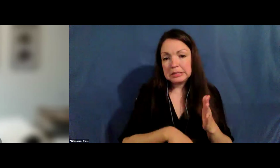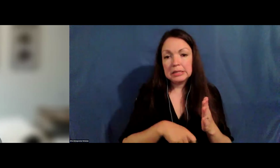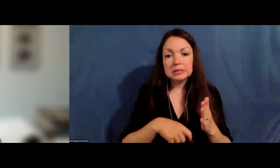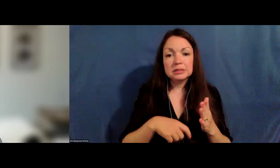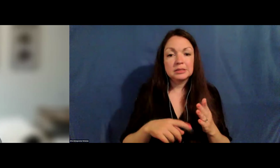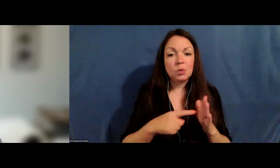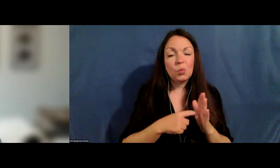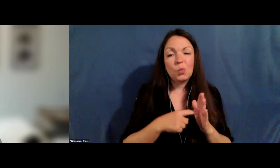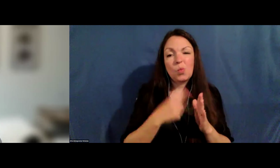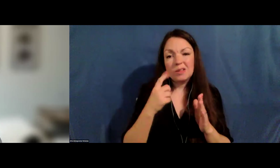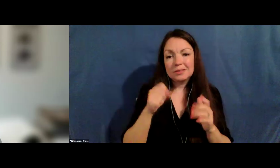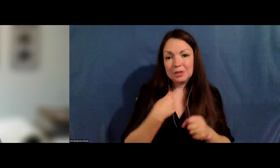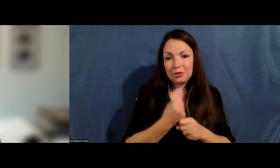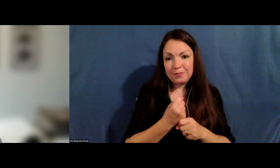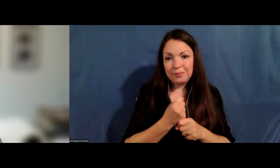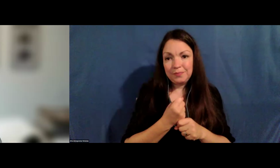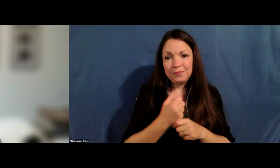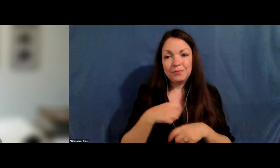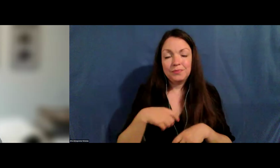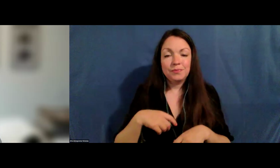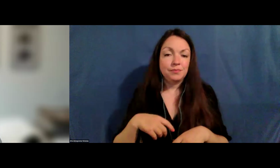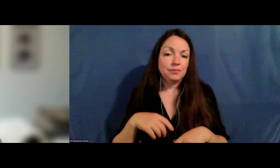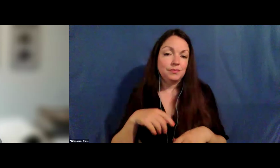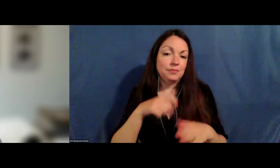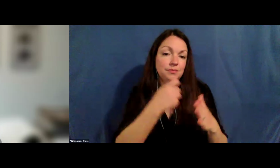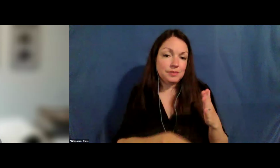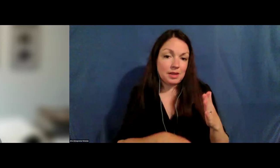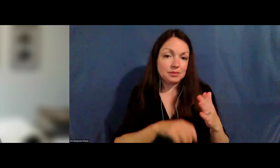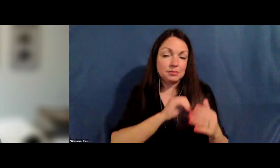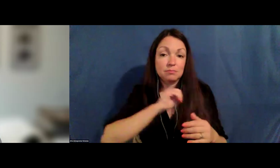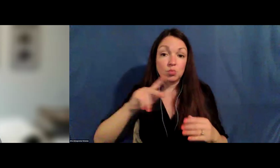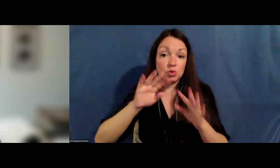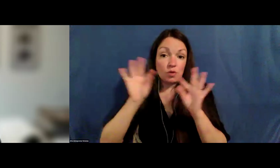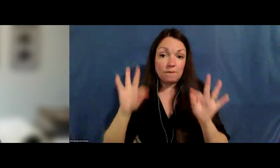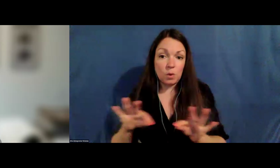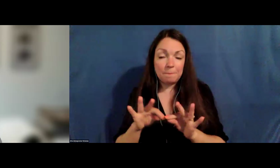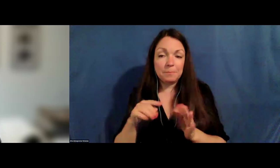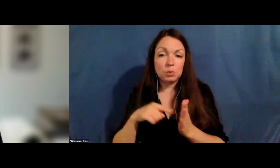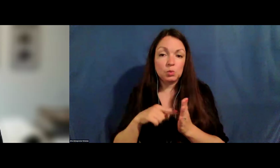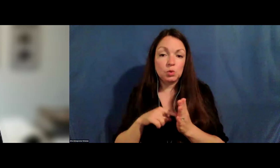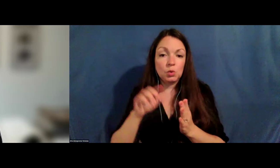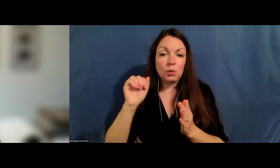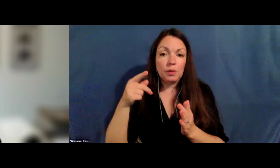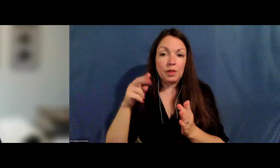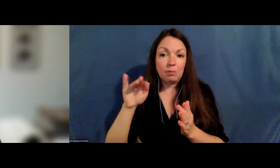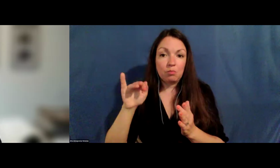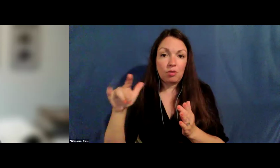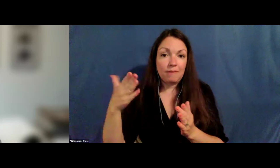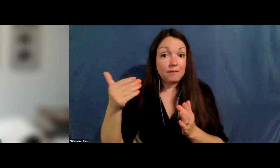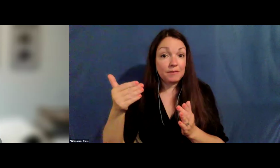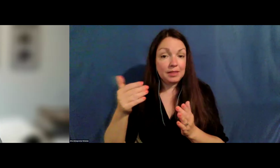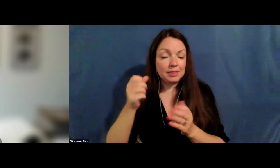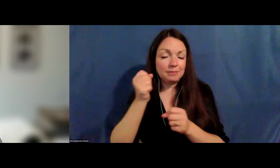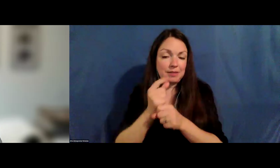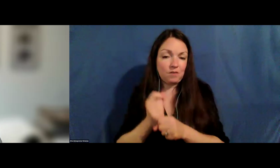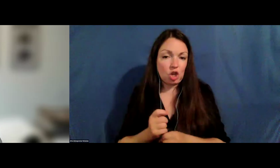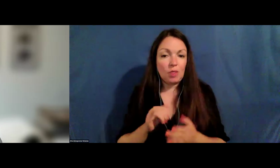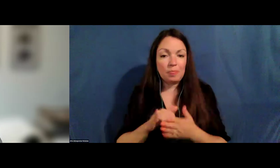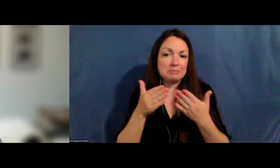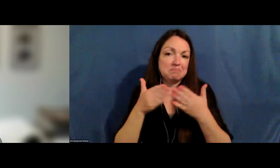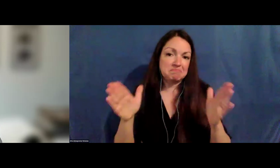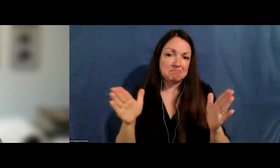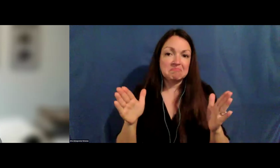a year. And that tax and that return form is due by April 15th each year. Easy to remember since that's tax day generally on our income